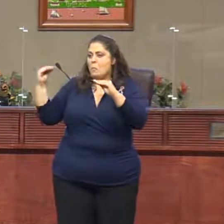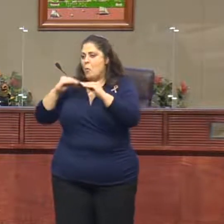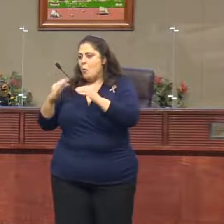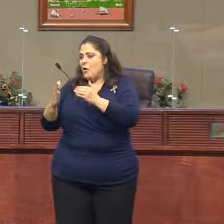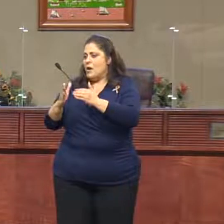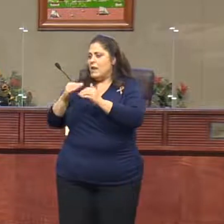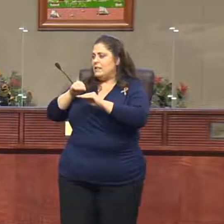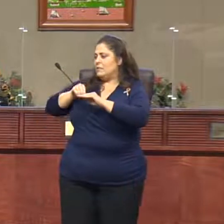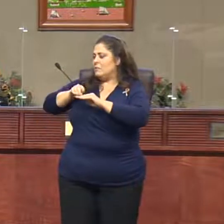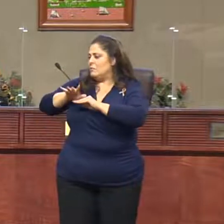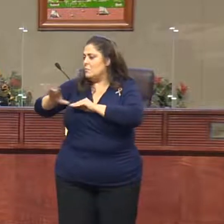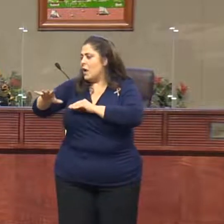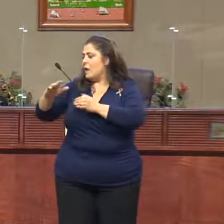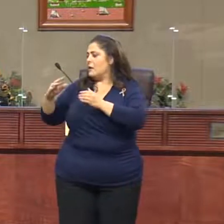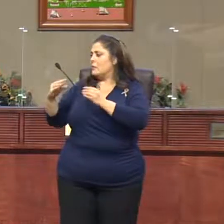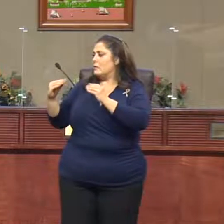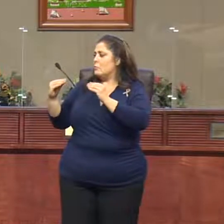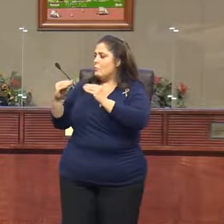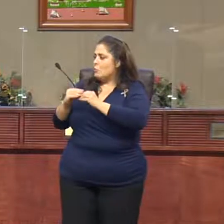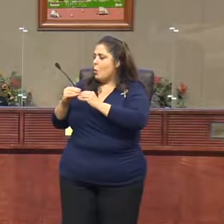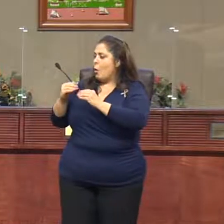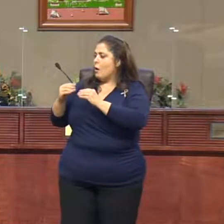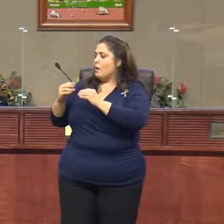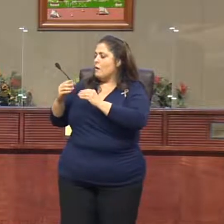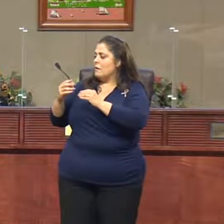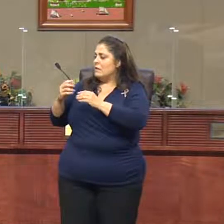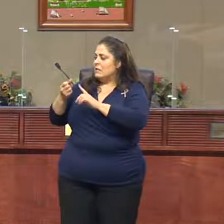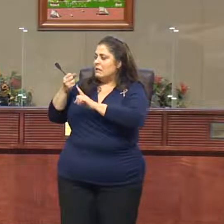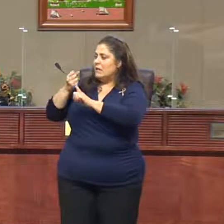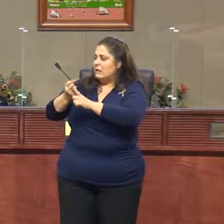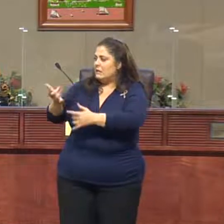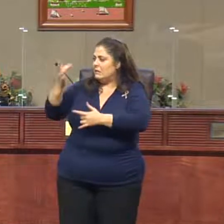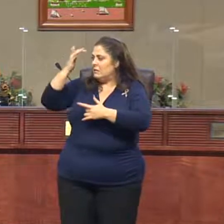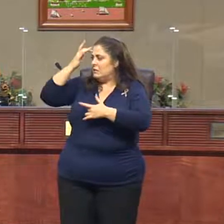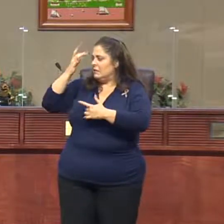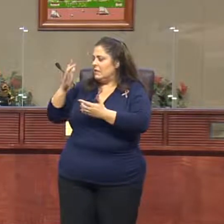along? The psychology of vaccine is so complicated.